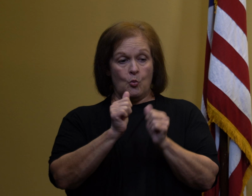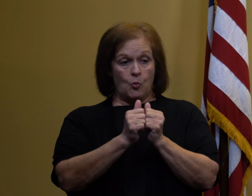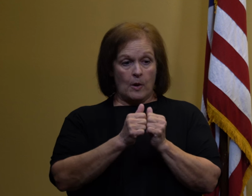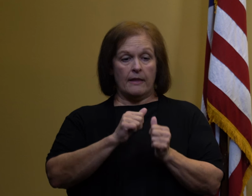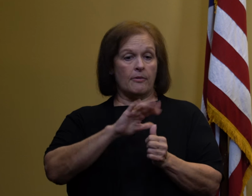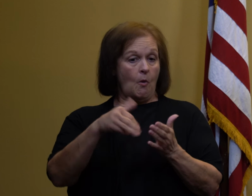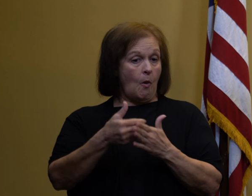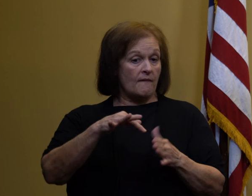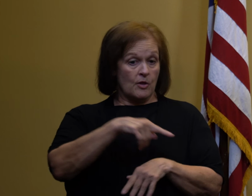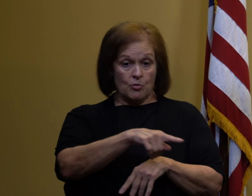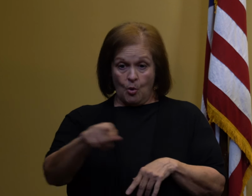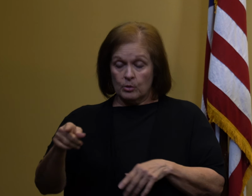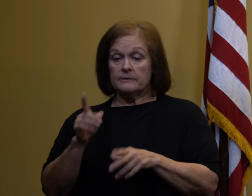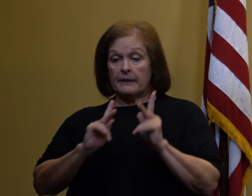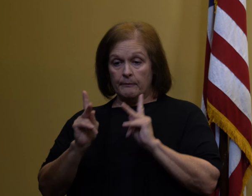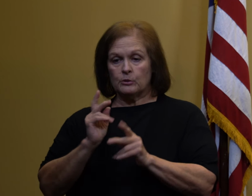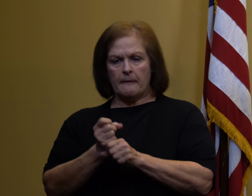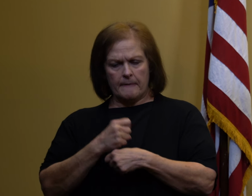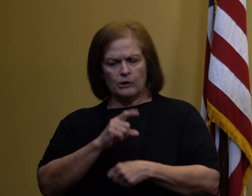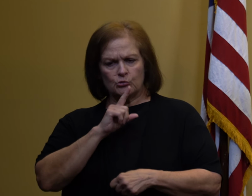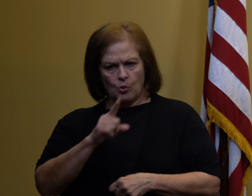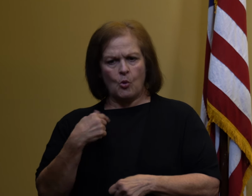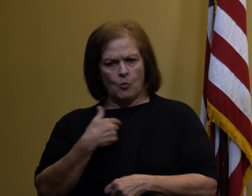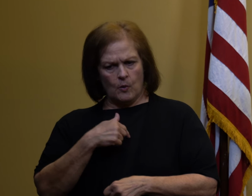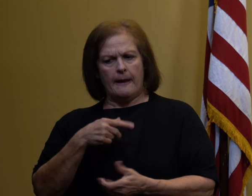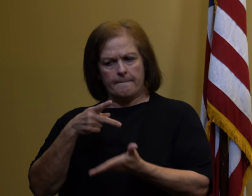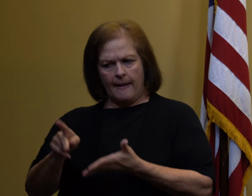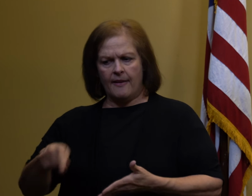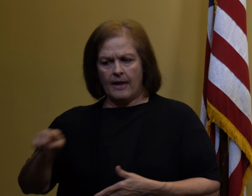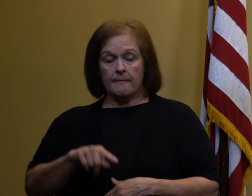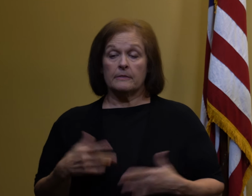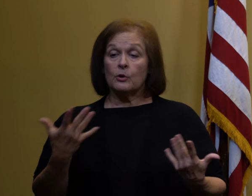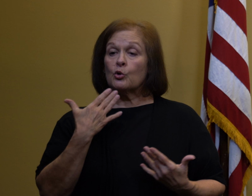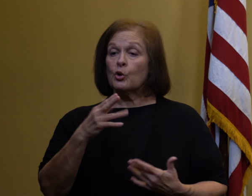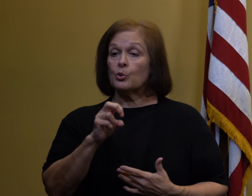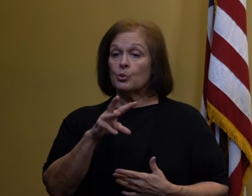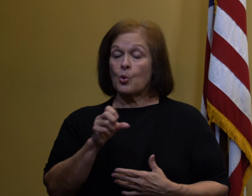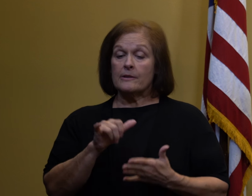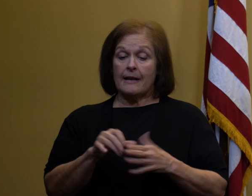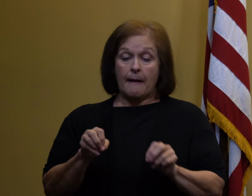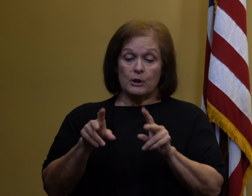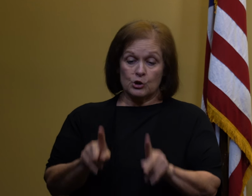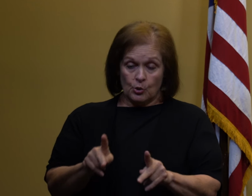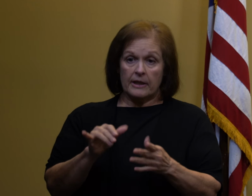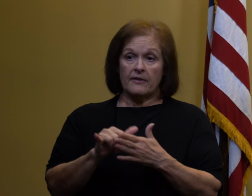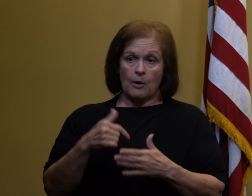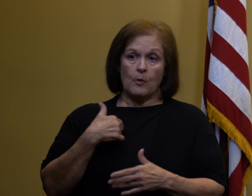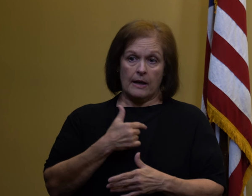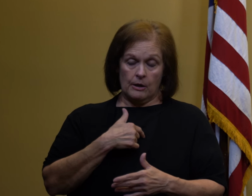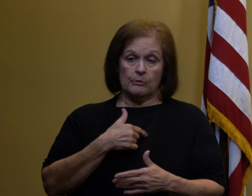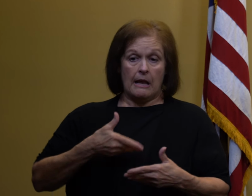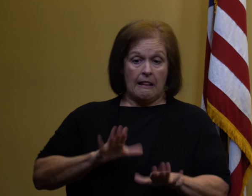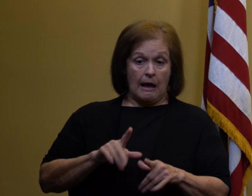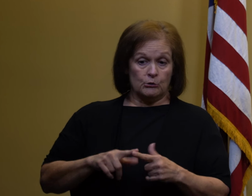all parties to ensure that our young people are paid. Again, the good news is that the opportunity is something that we were allowed to